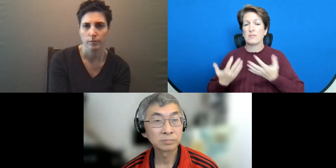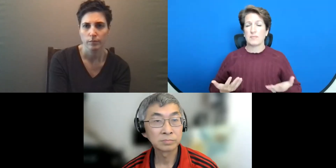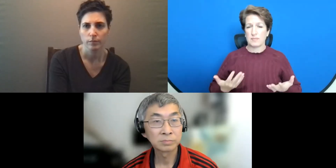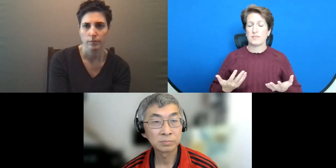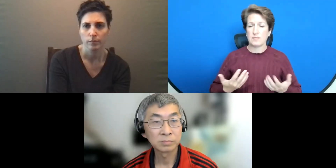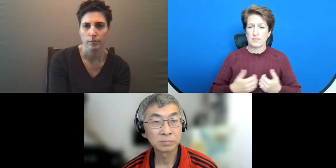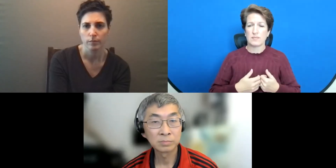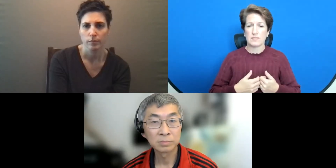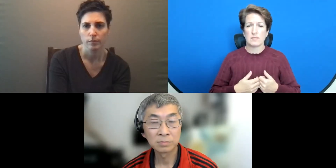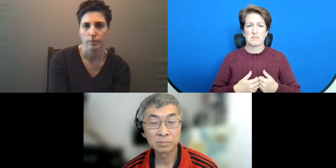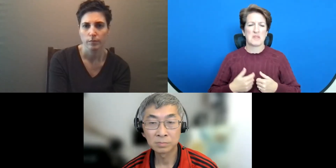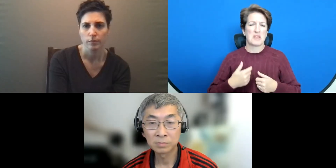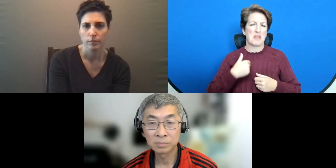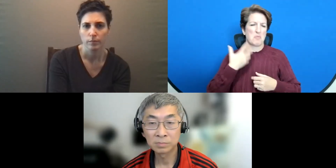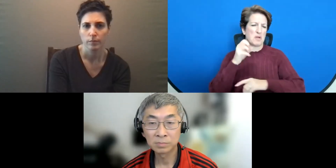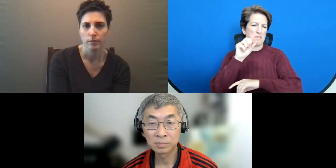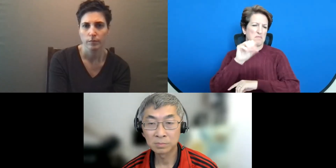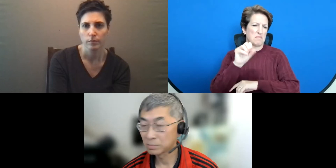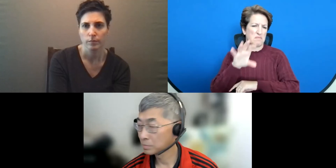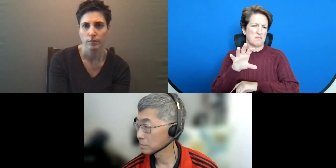I want to share